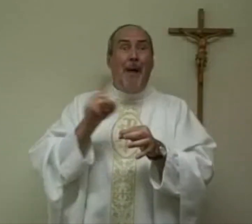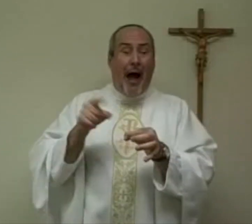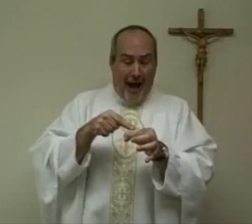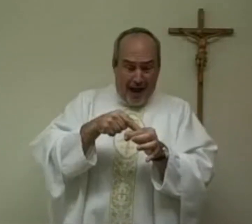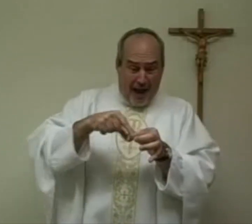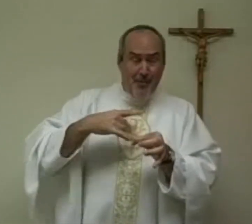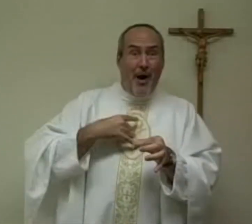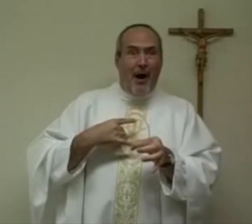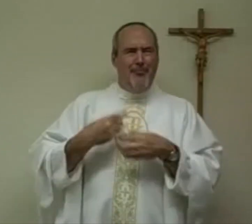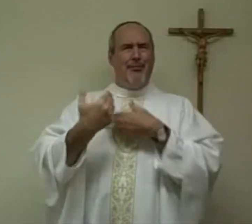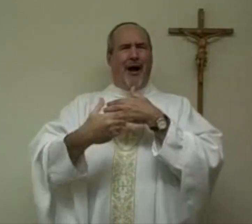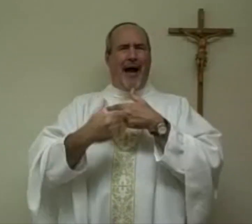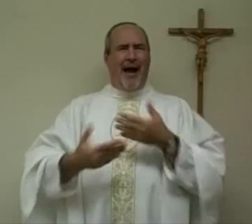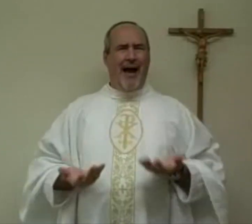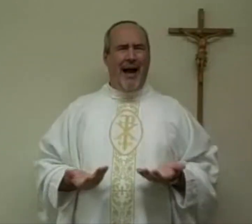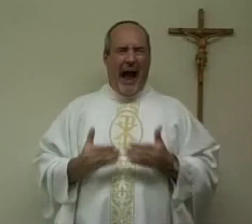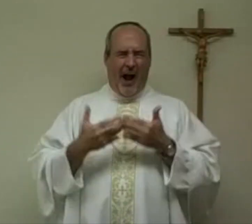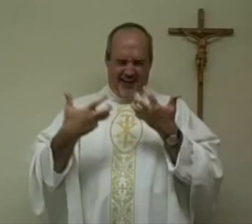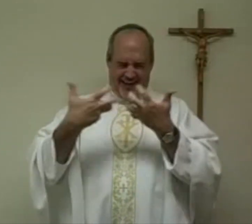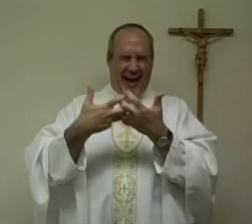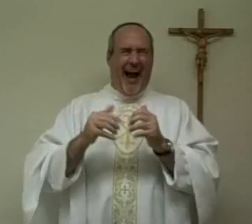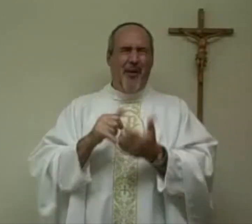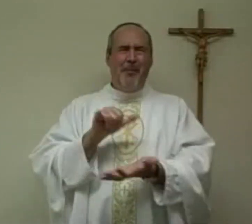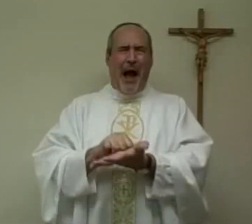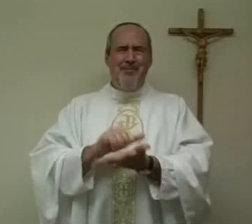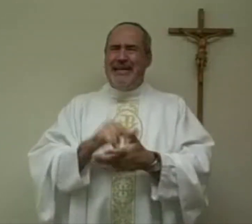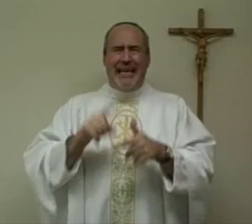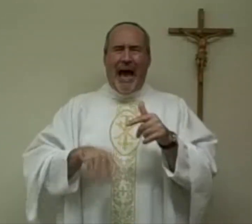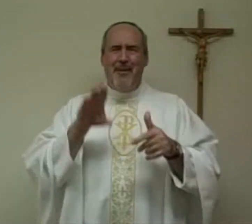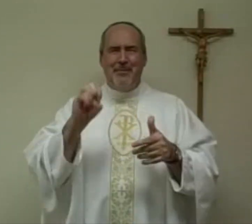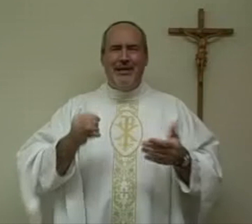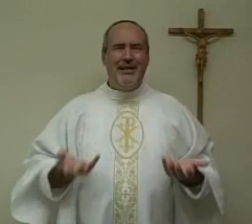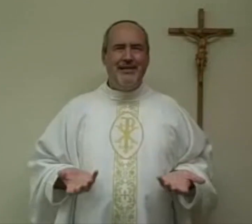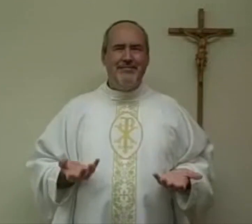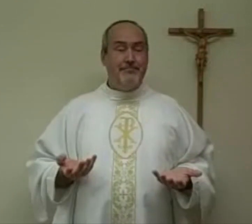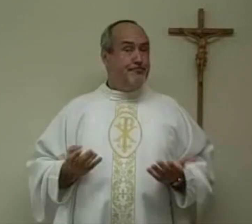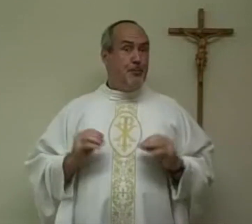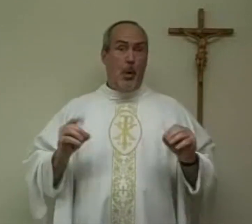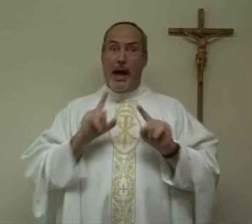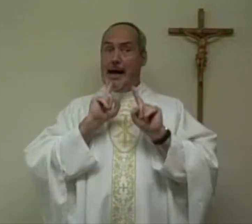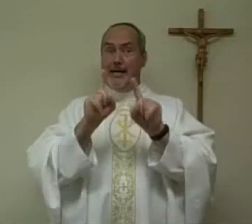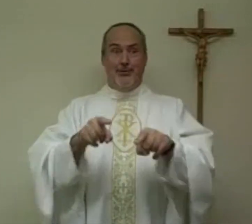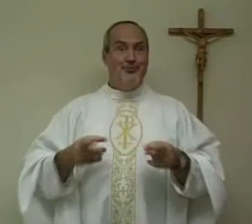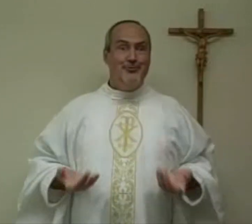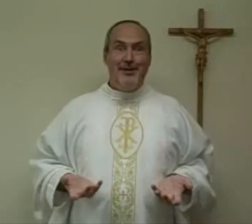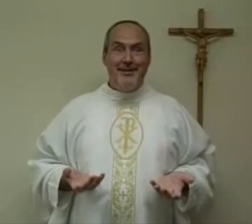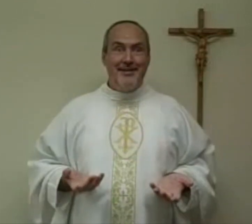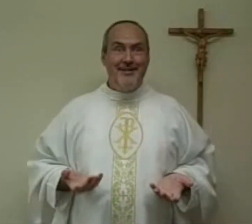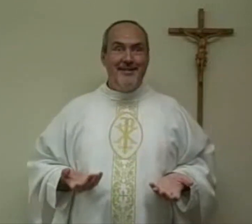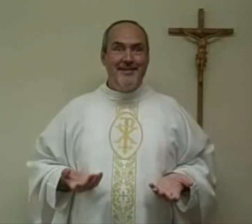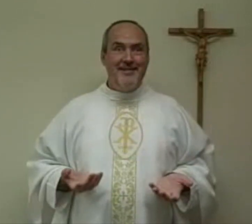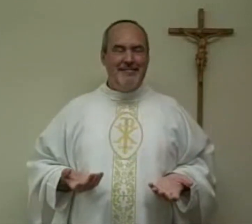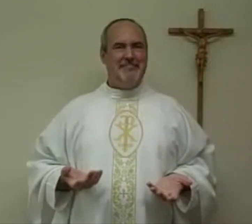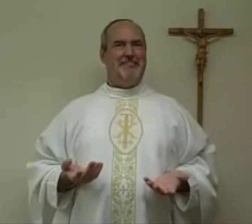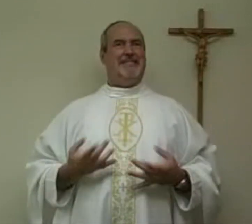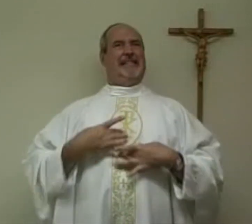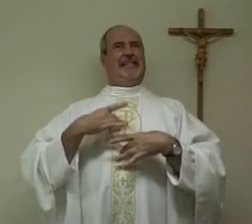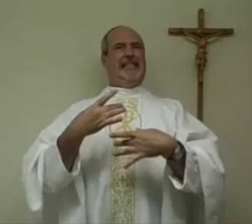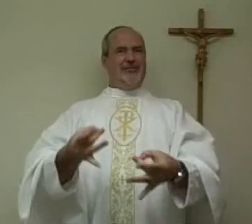outside of the wafer was the heart muscle, the inside was still bread. How could they be fused like that? It was impossible to